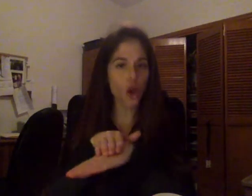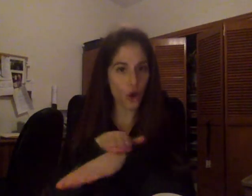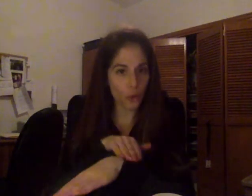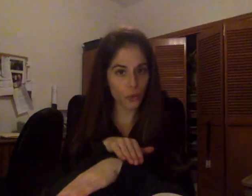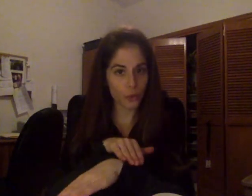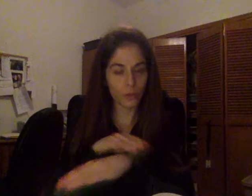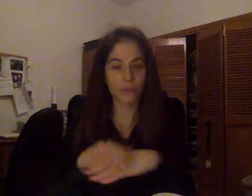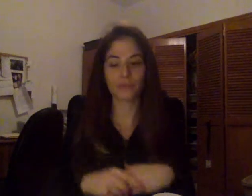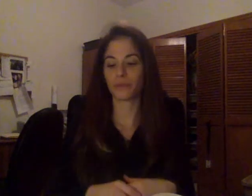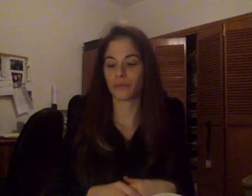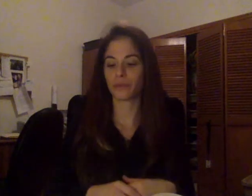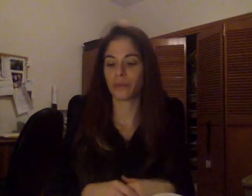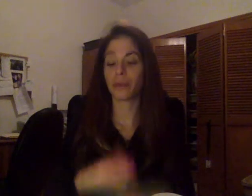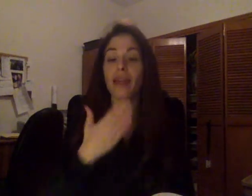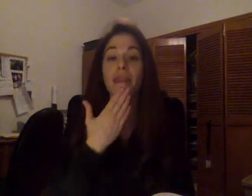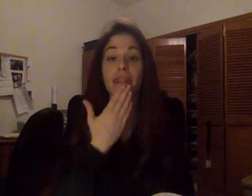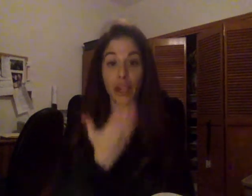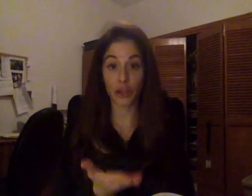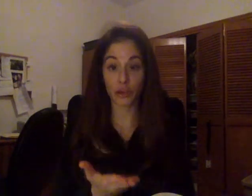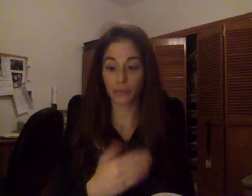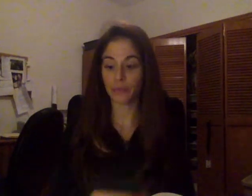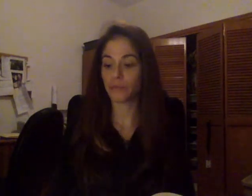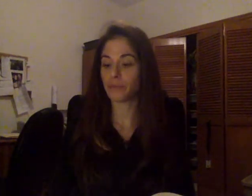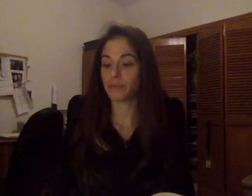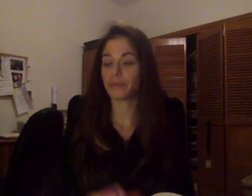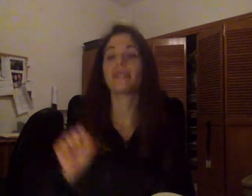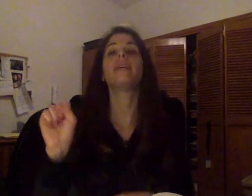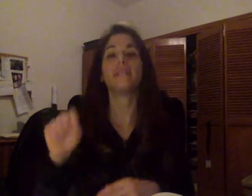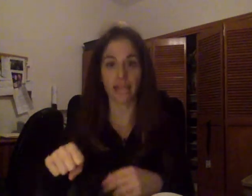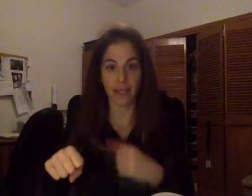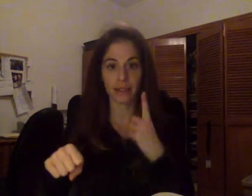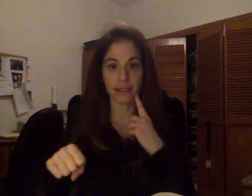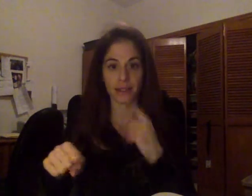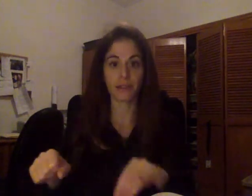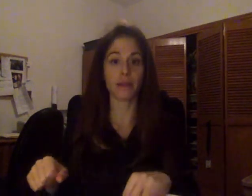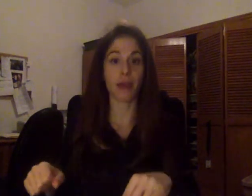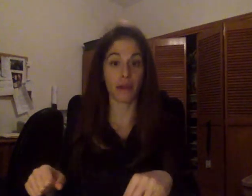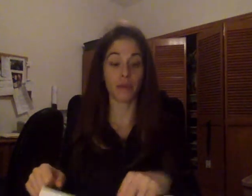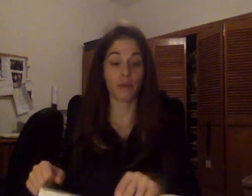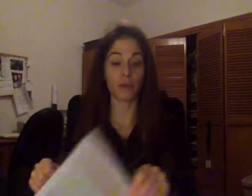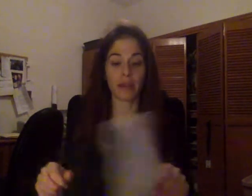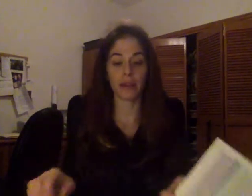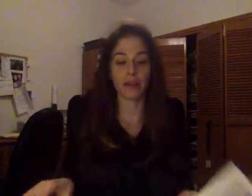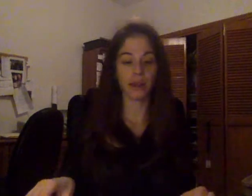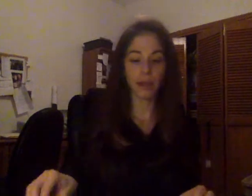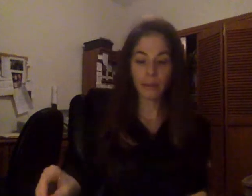Slow. Thank you. Yes, the head moves with it.